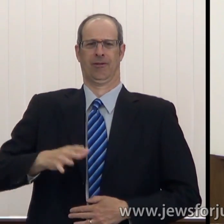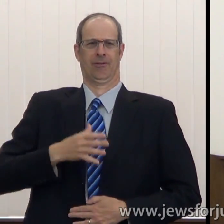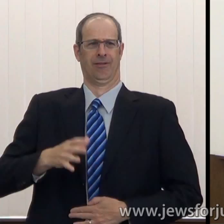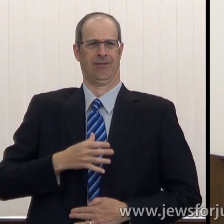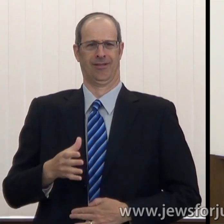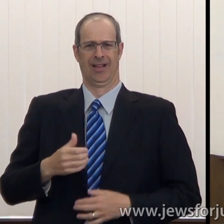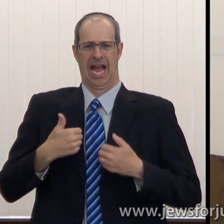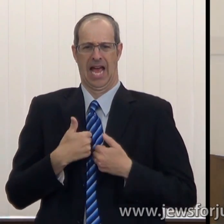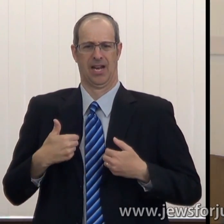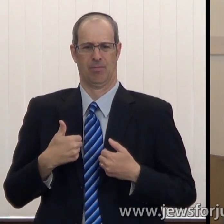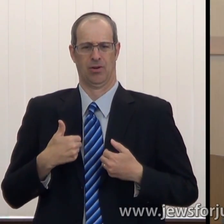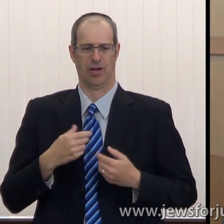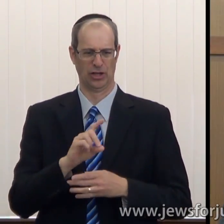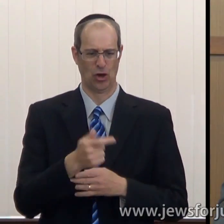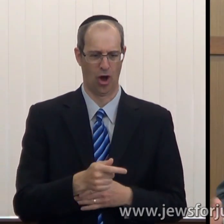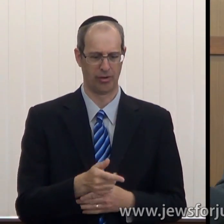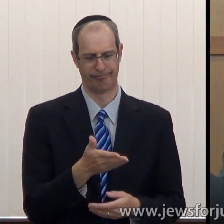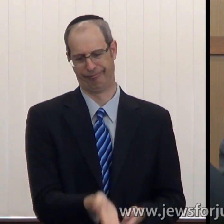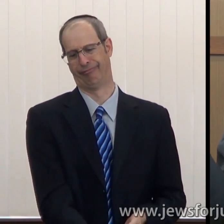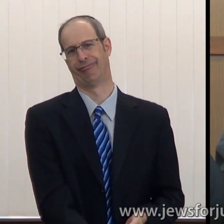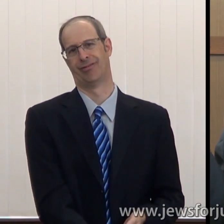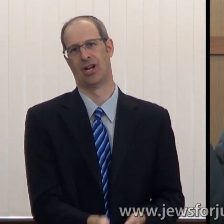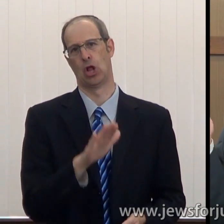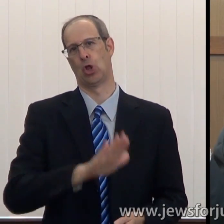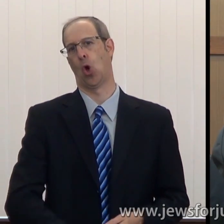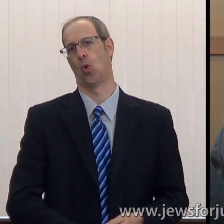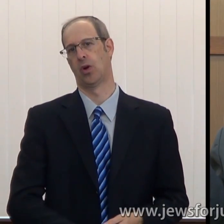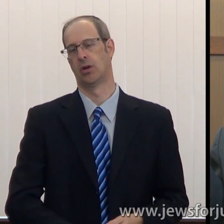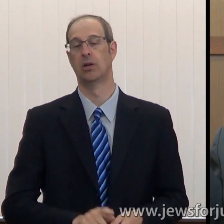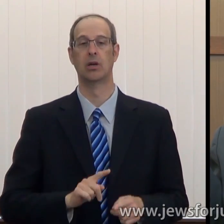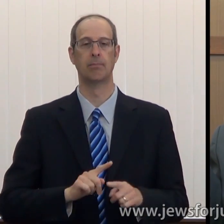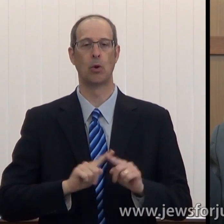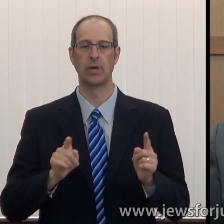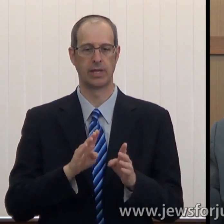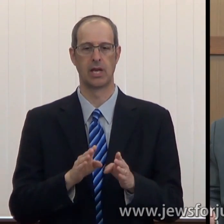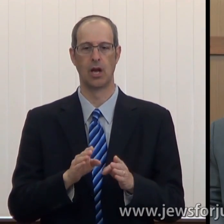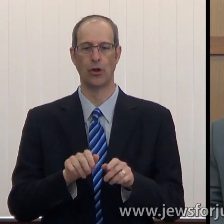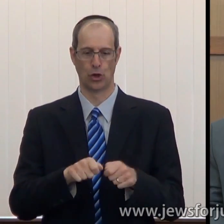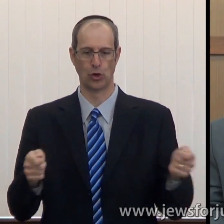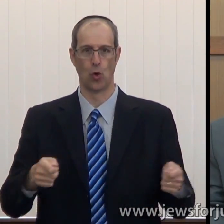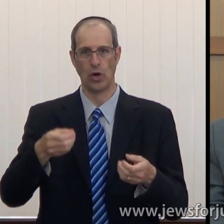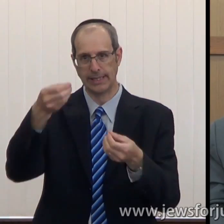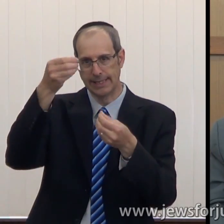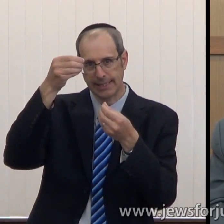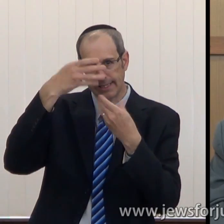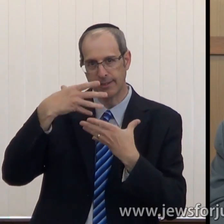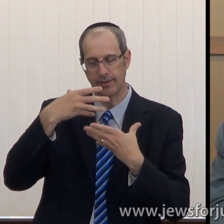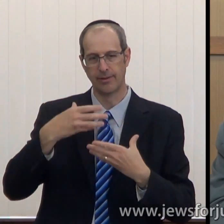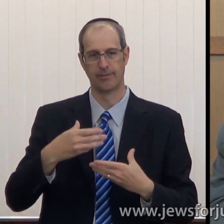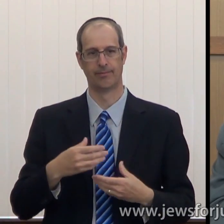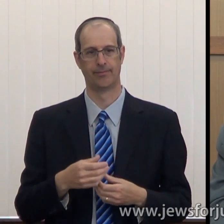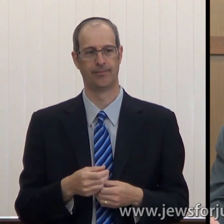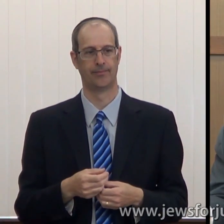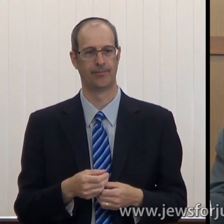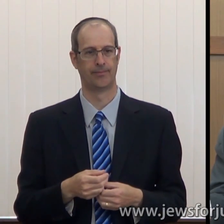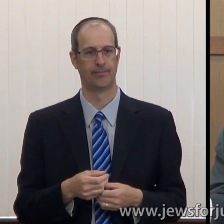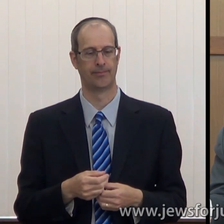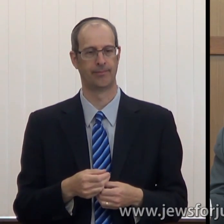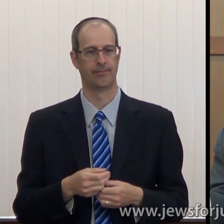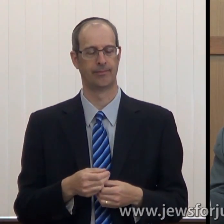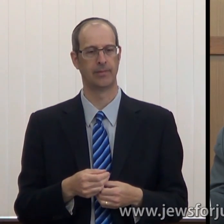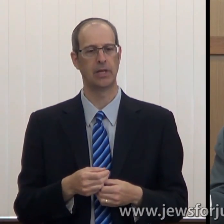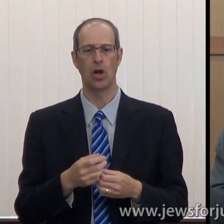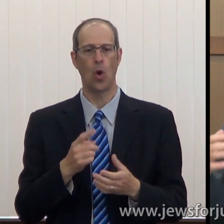dog. But what the Bible is teaching us is that what's